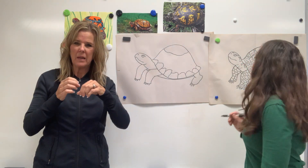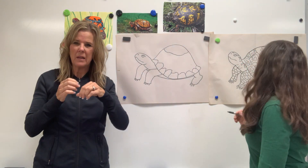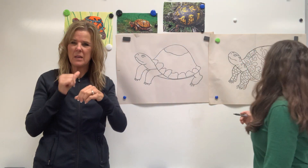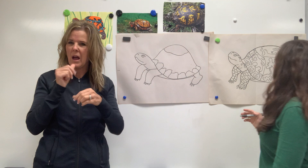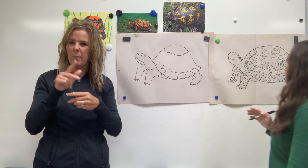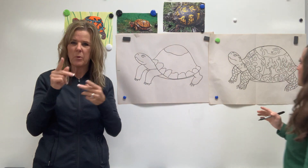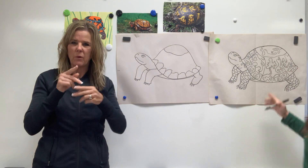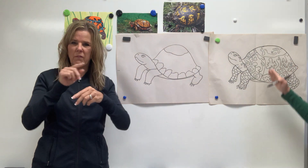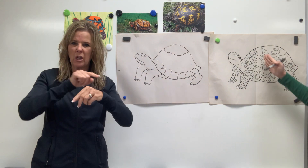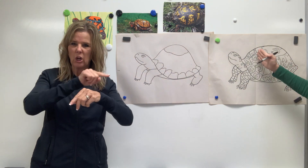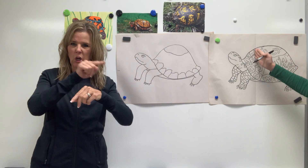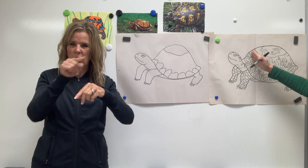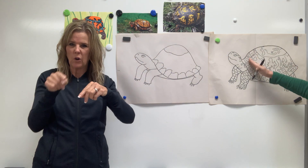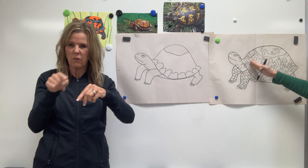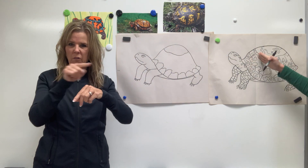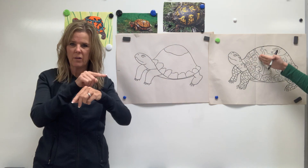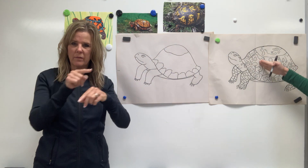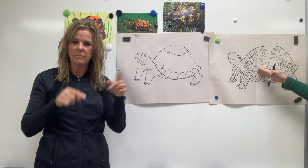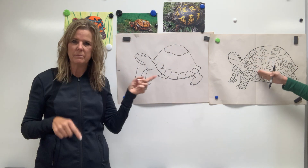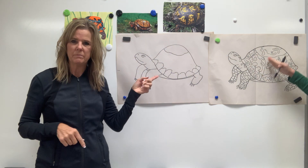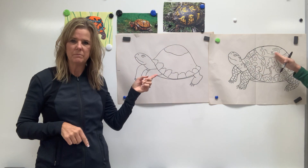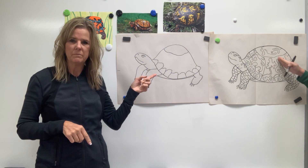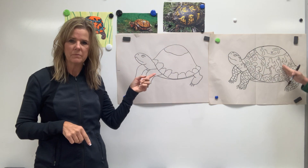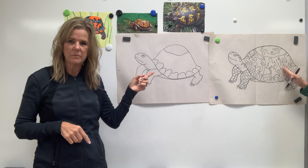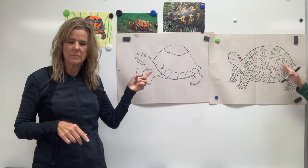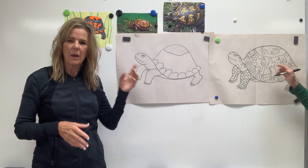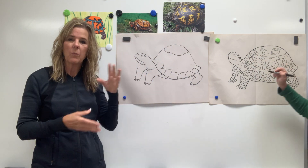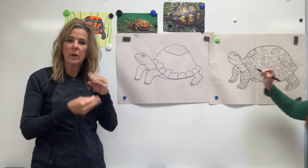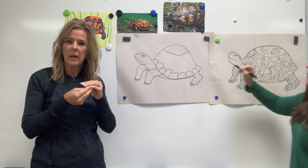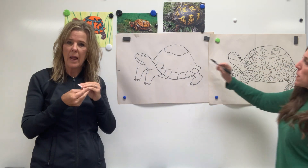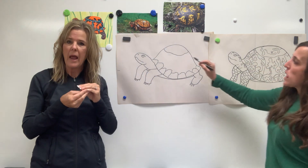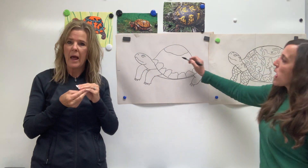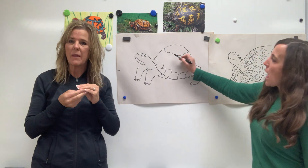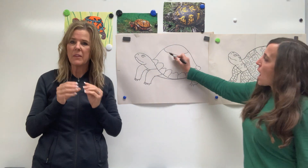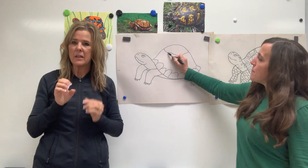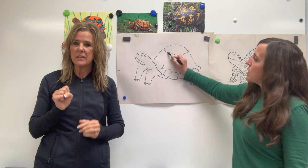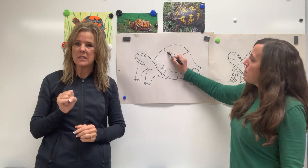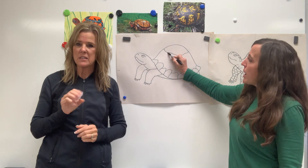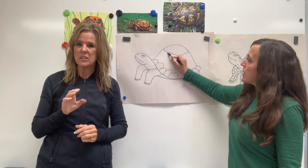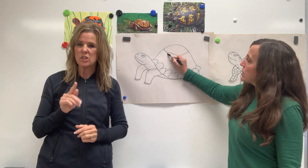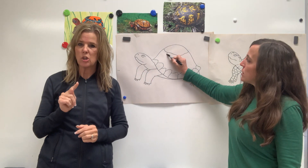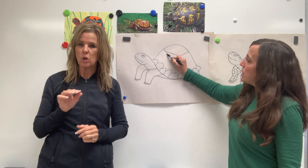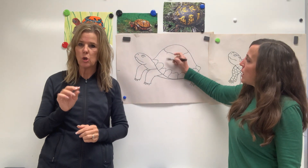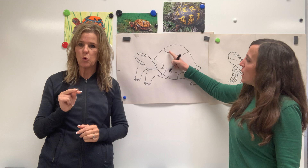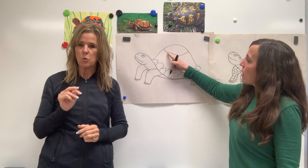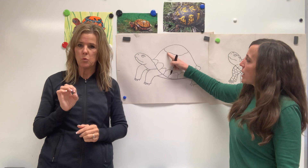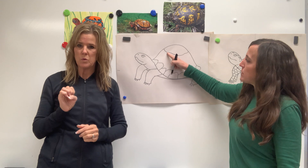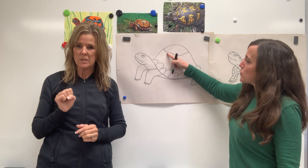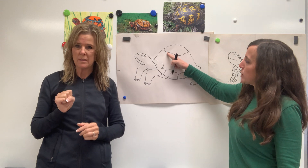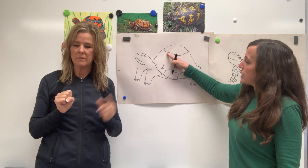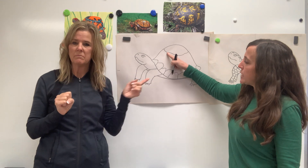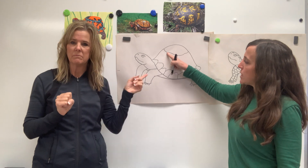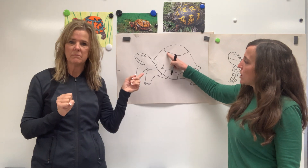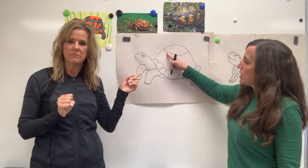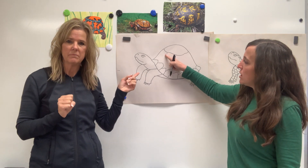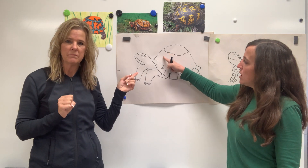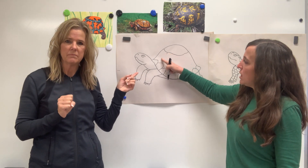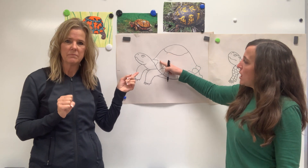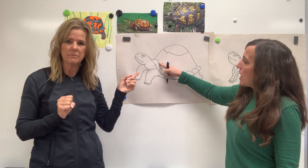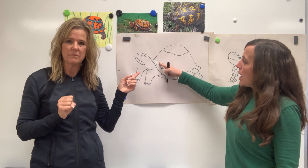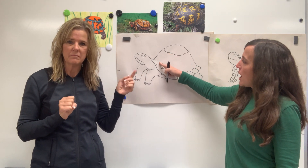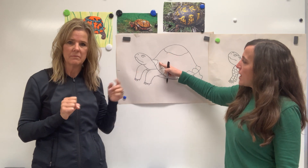line. And we're gonna add our scoots. So I'm gonna make a line between